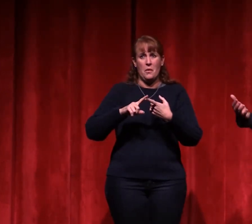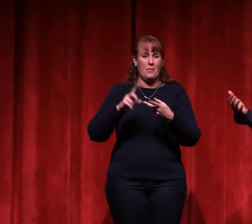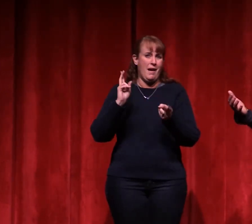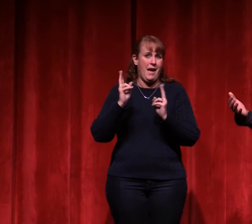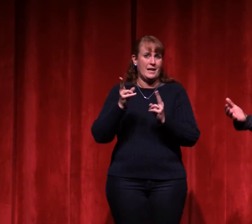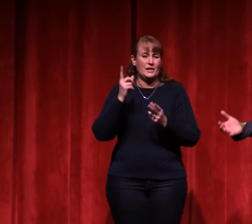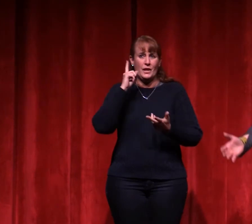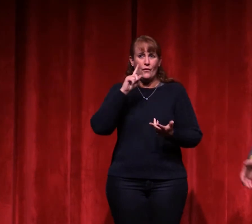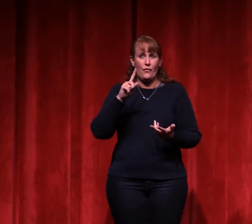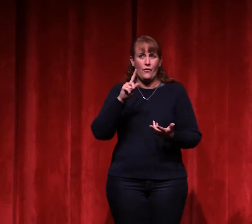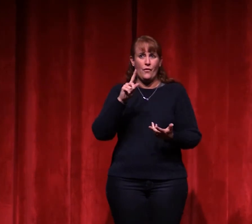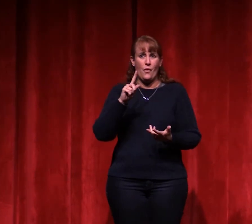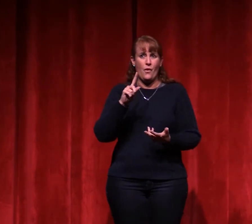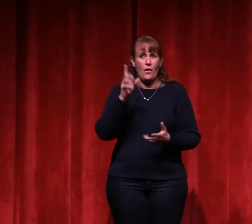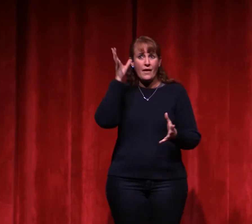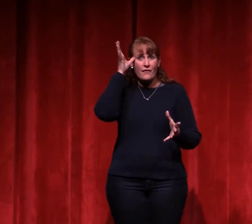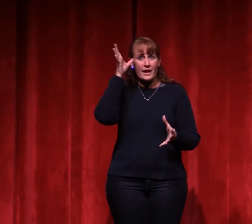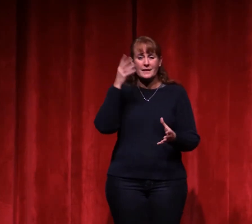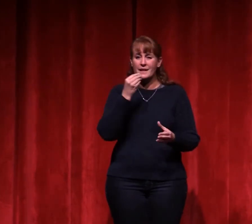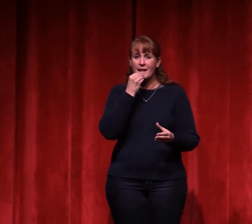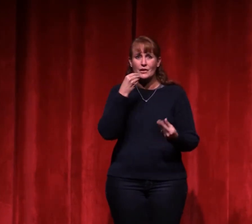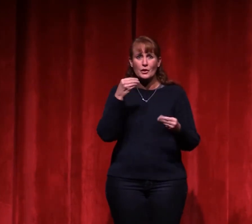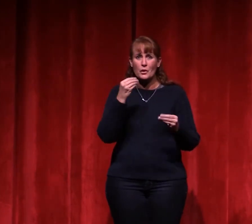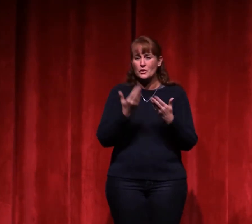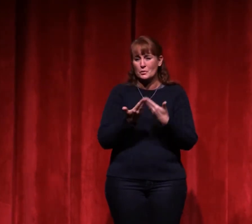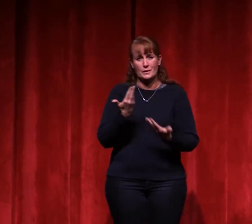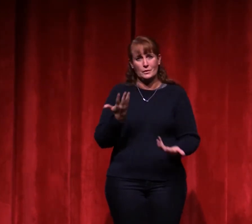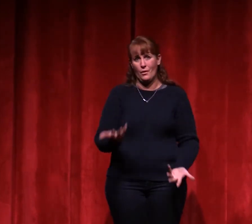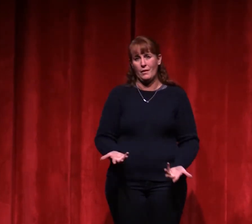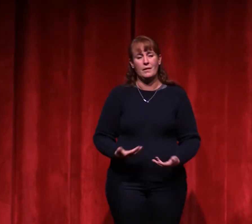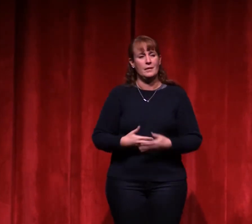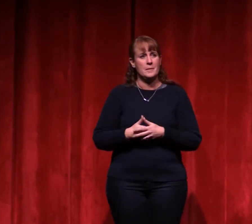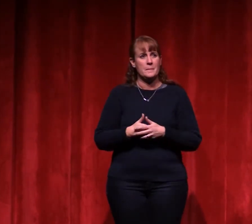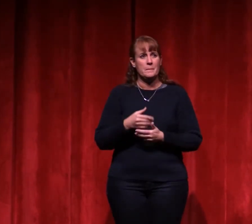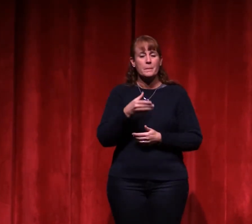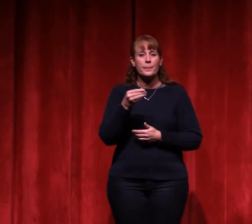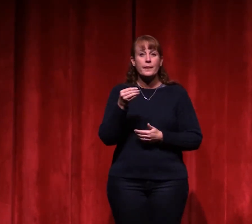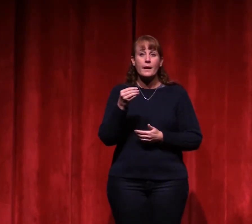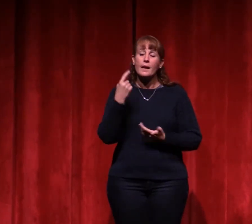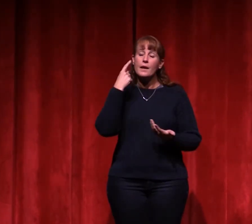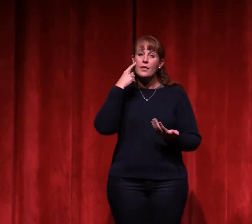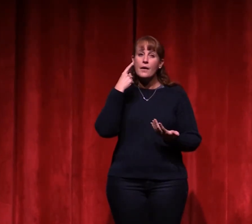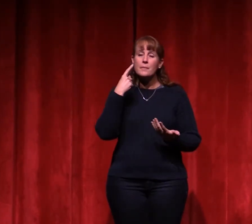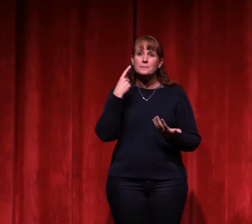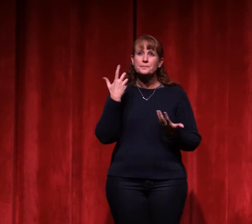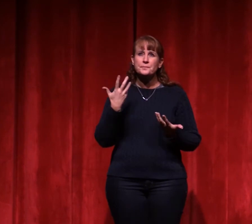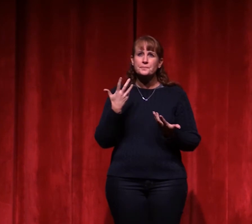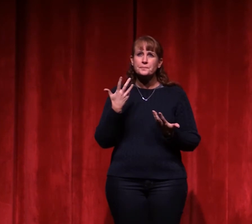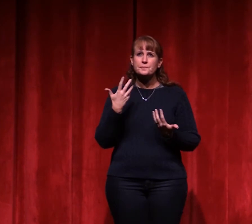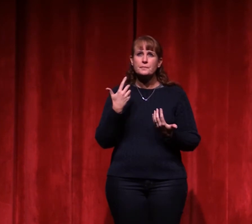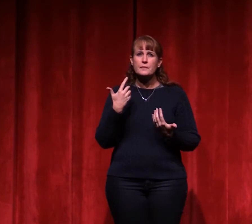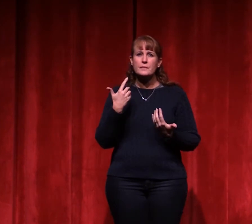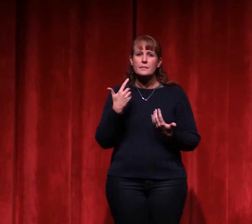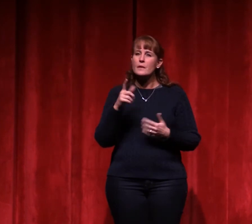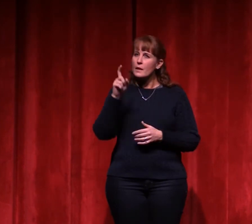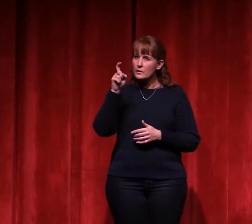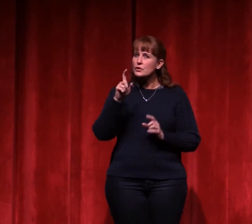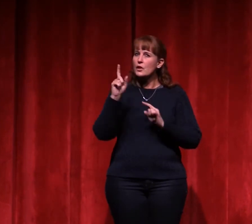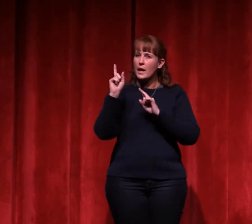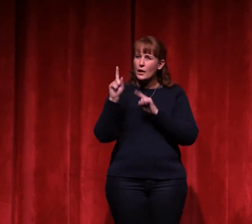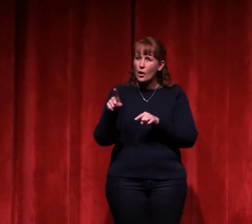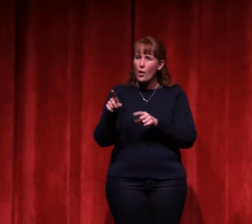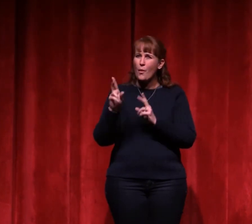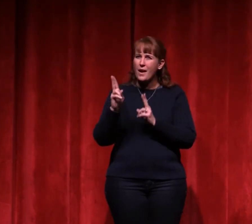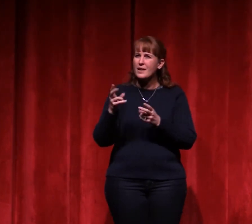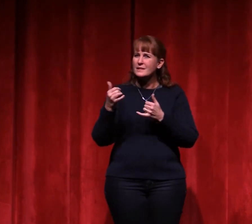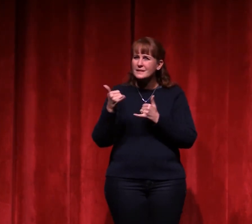hunting for venison at the grocery store almost. And I thought to myself, do I go on the hunt? Do